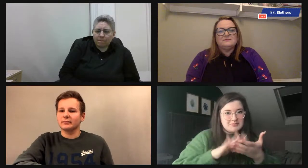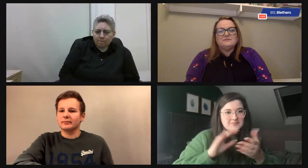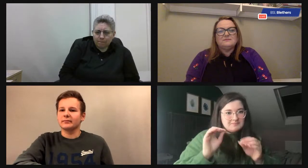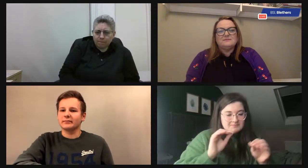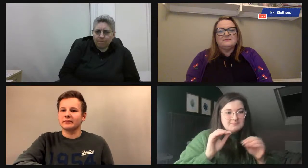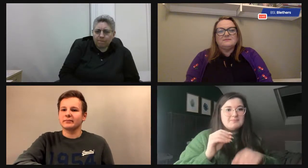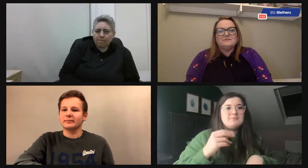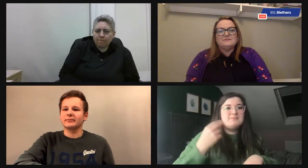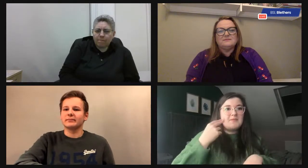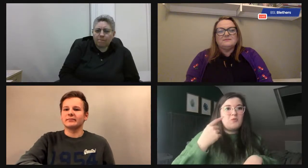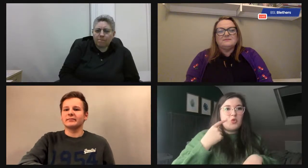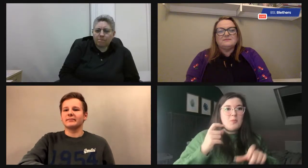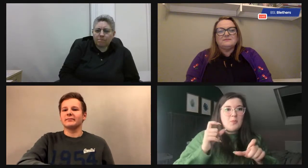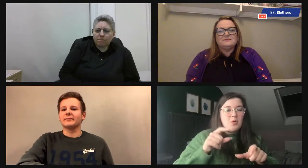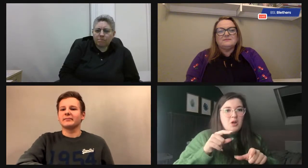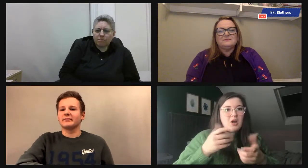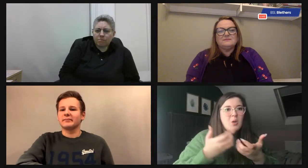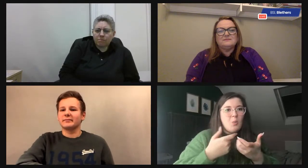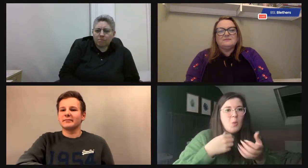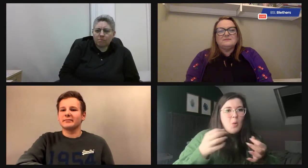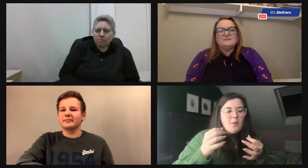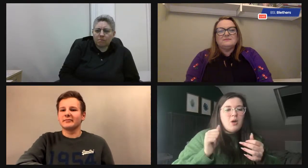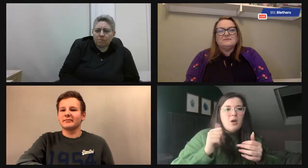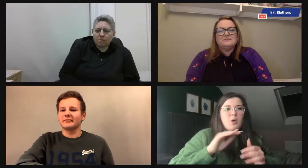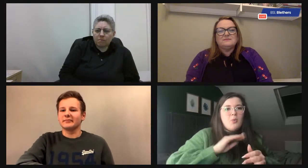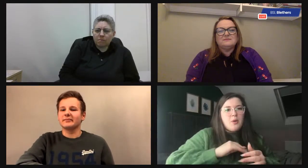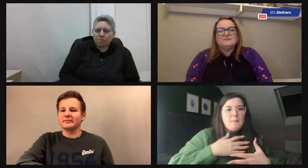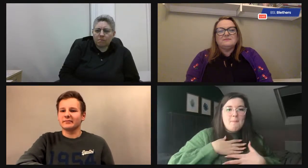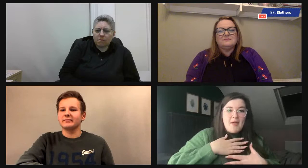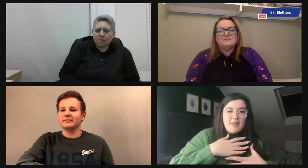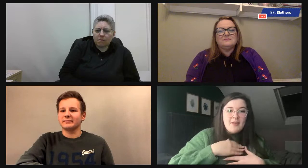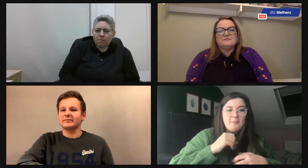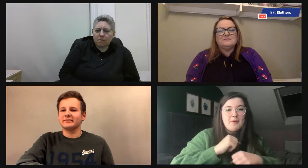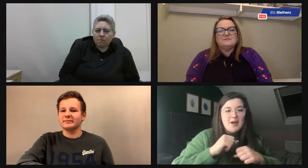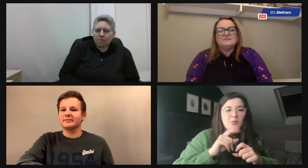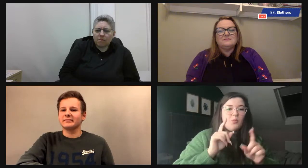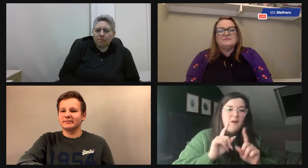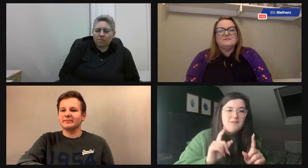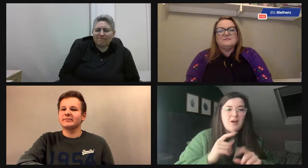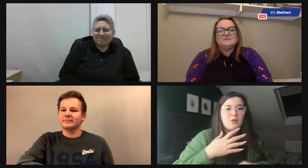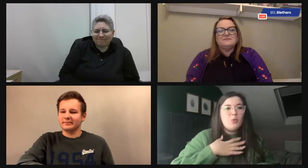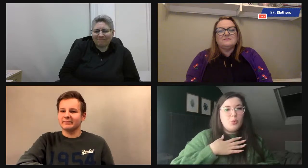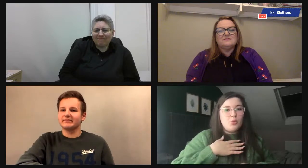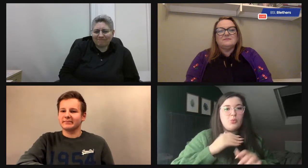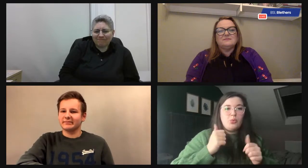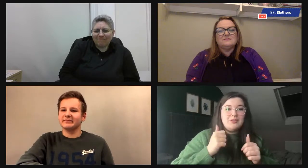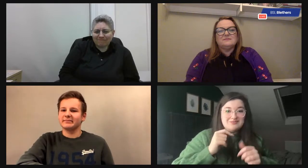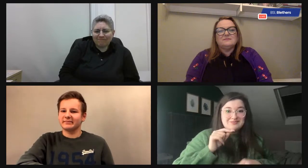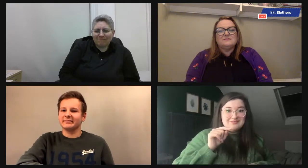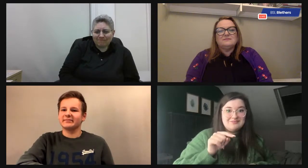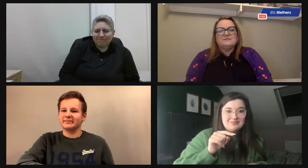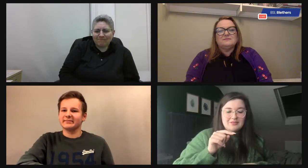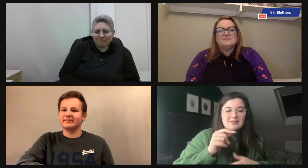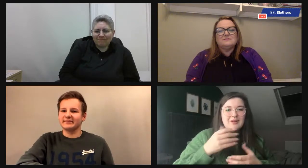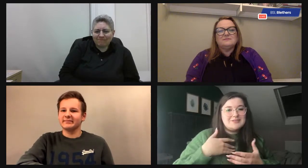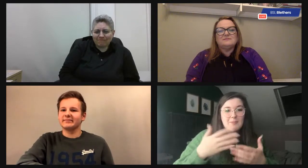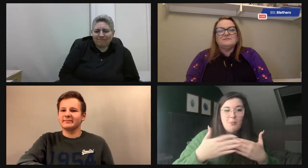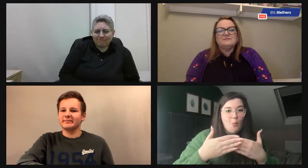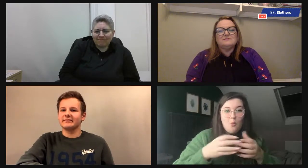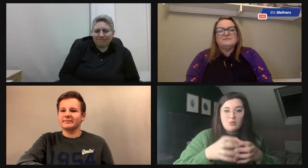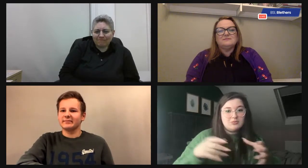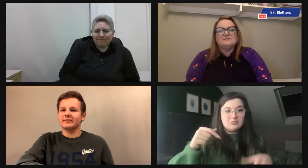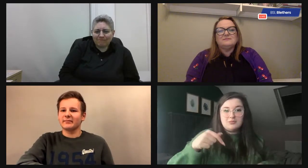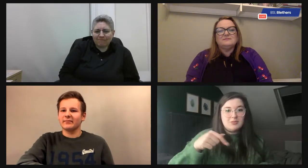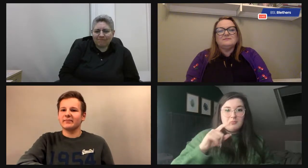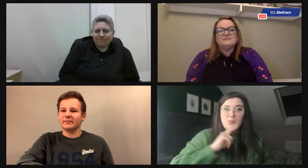I'd love to be able to develop a skill in that. I'd love more deaf people to understand that. I'd love to learn